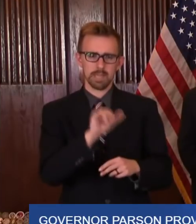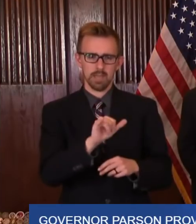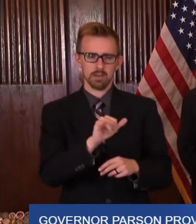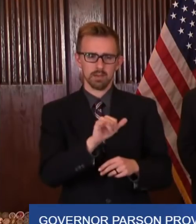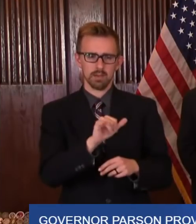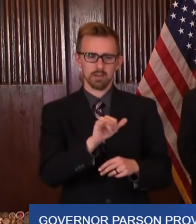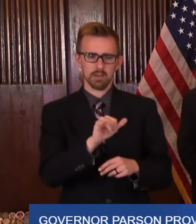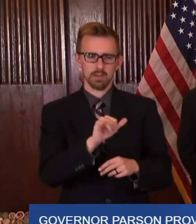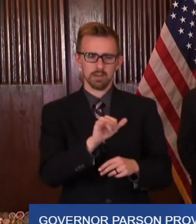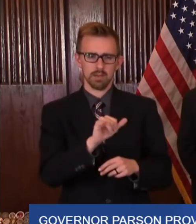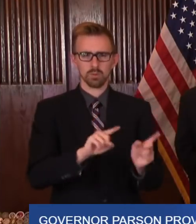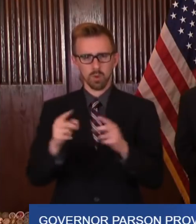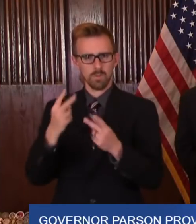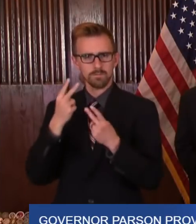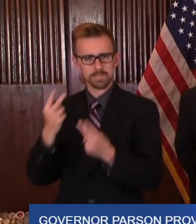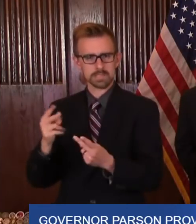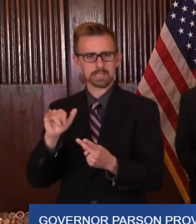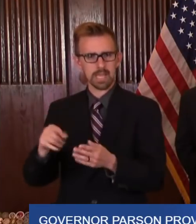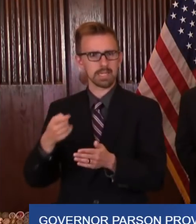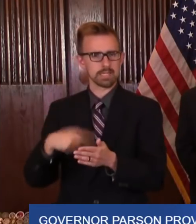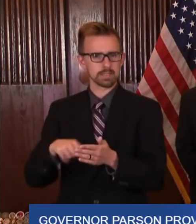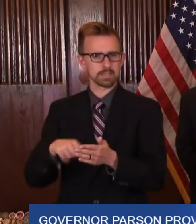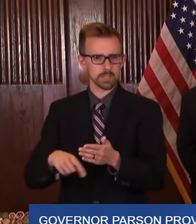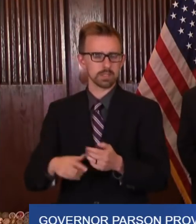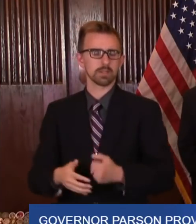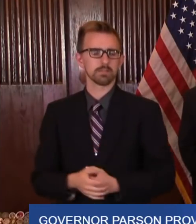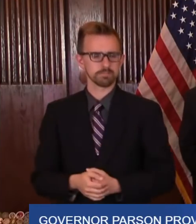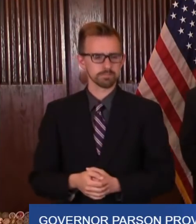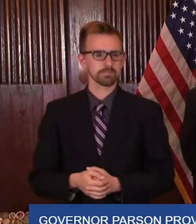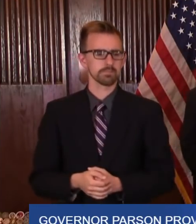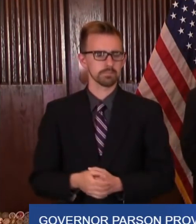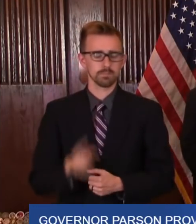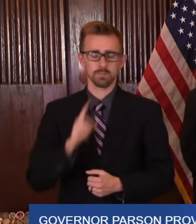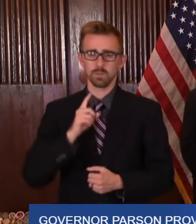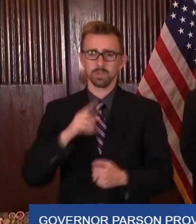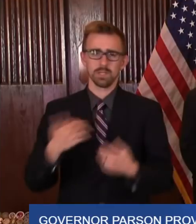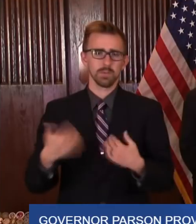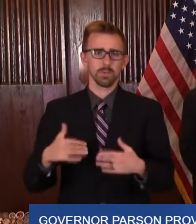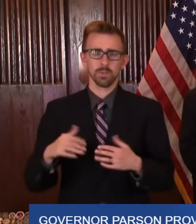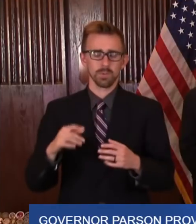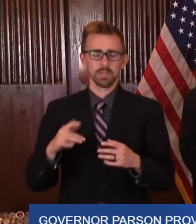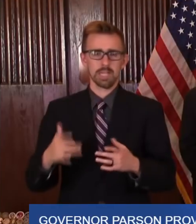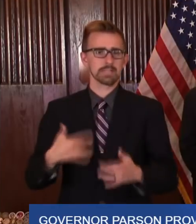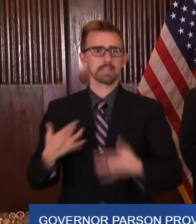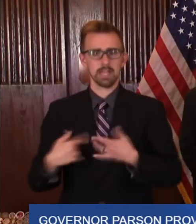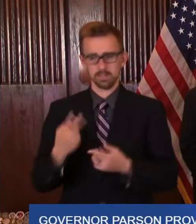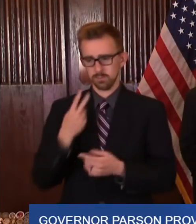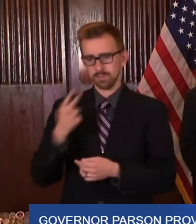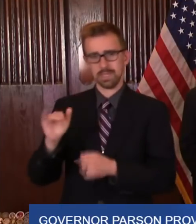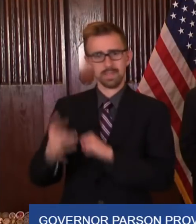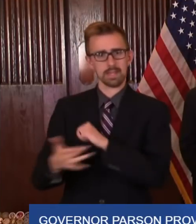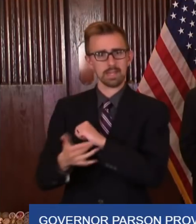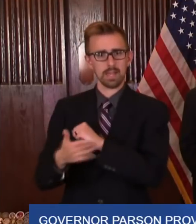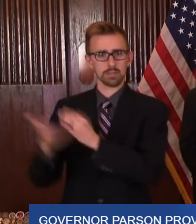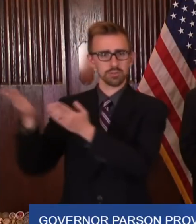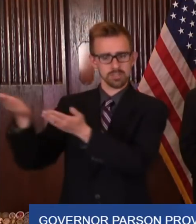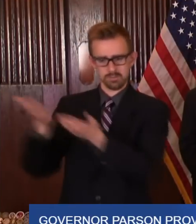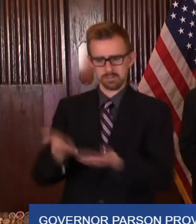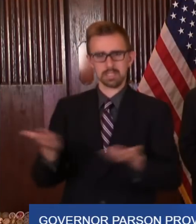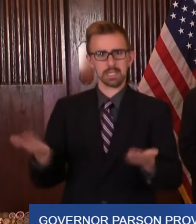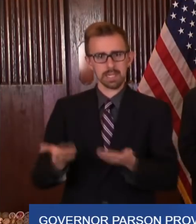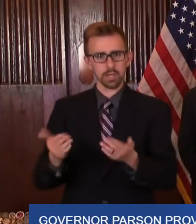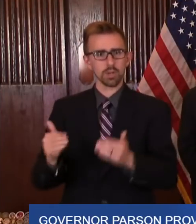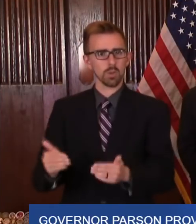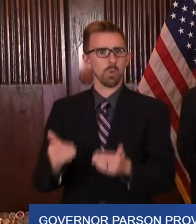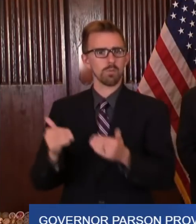think the governor and I are going out and visiting it next week. It's just, really exciting to have that technology and to have it